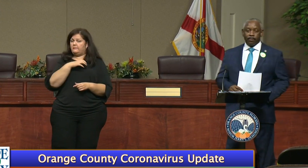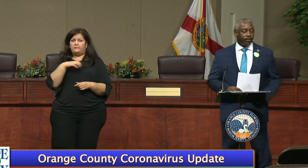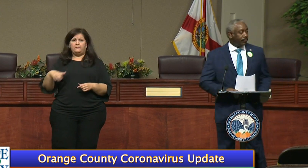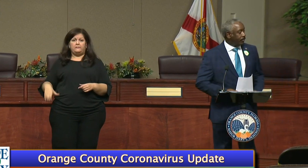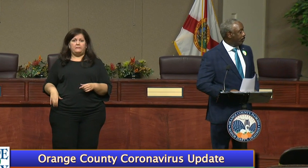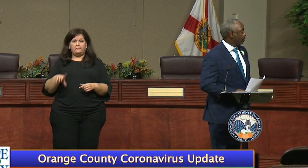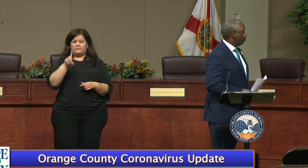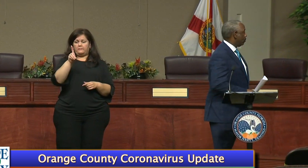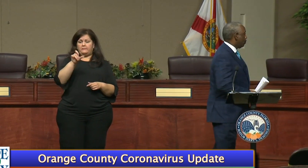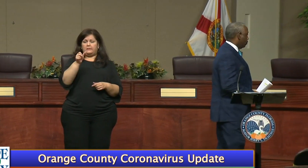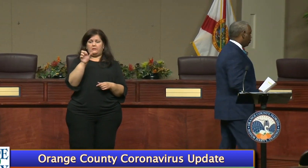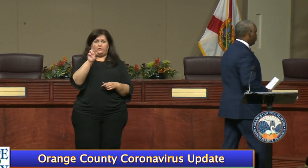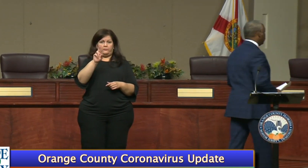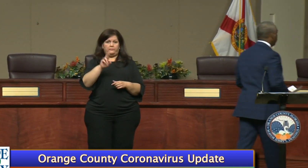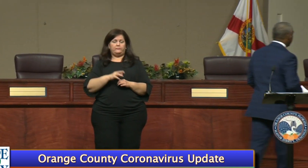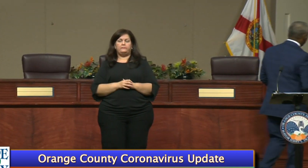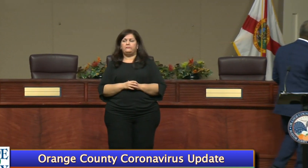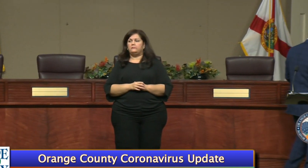Dyer.